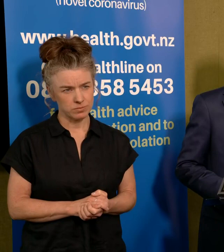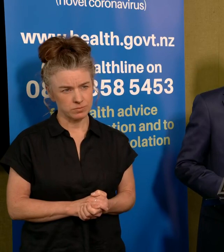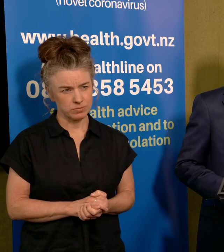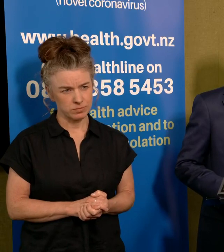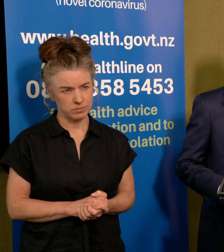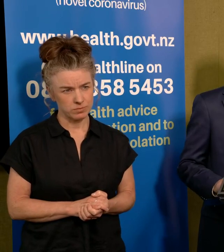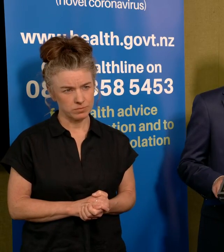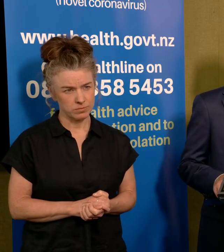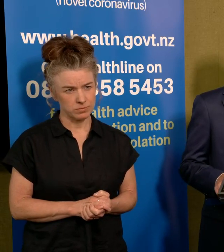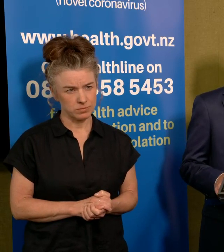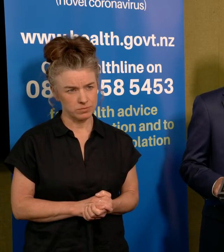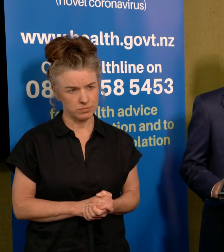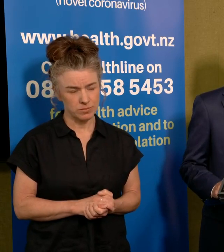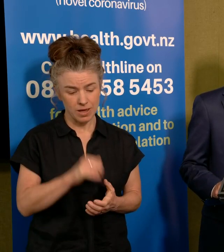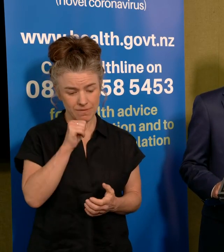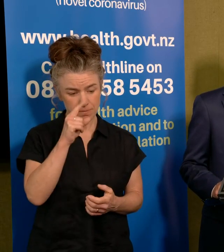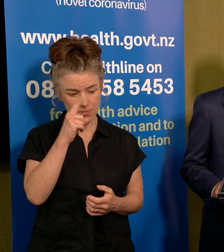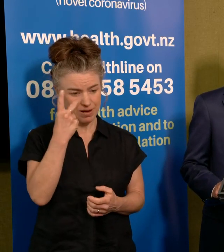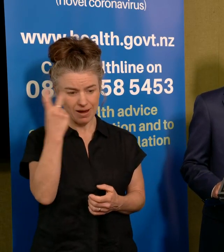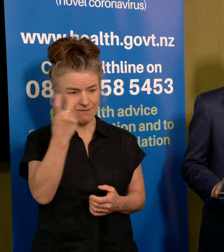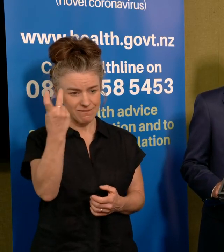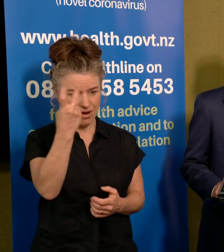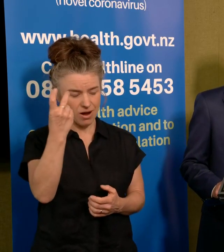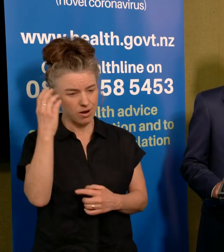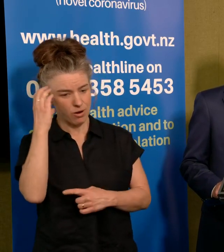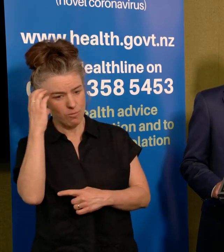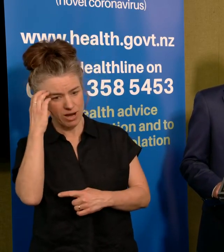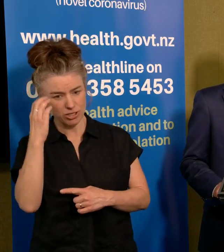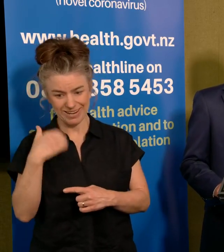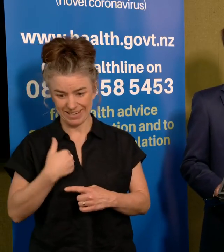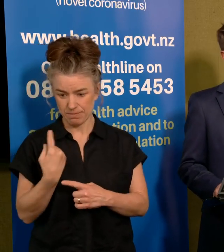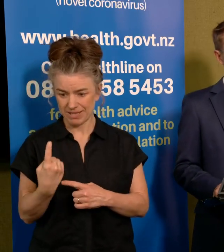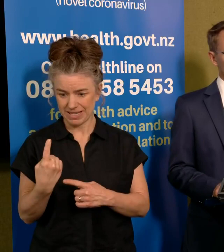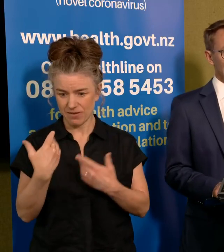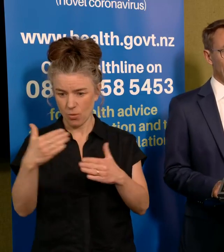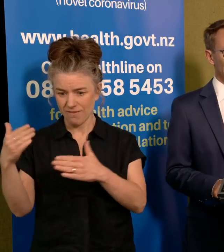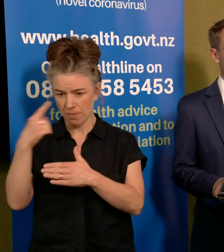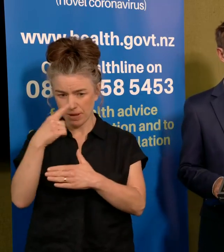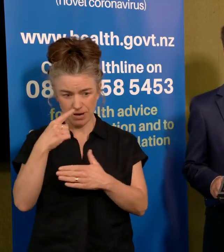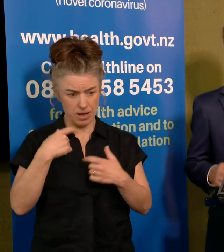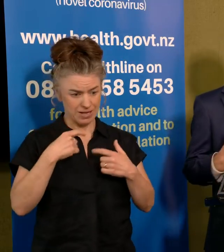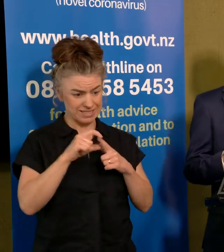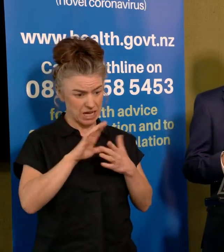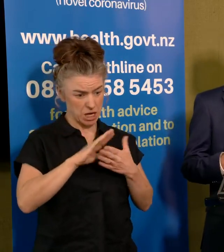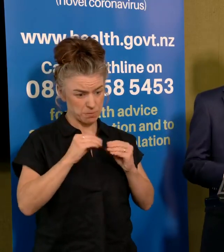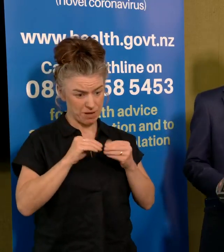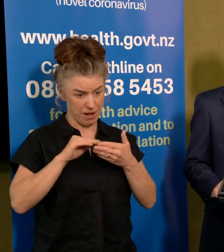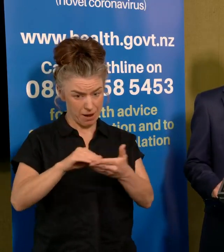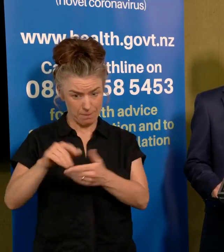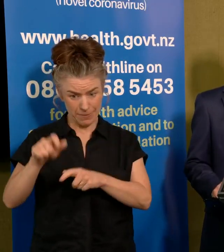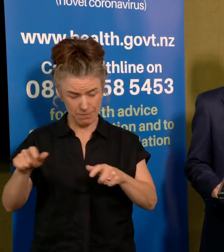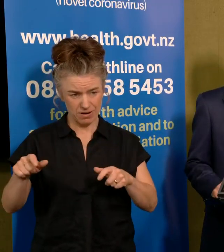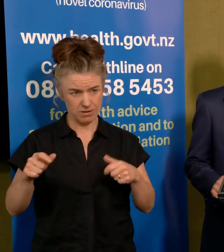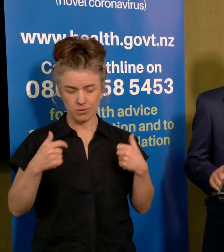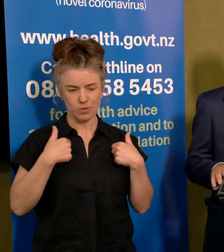helping to find places to stay if they can't find somewhere when they need to self-isolate? Look, I don't have the answer to that. We're not helping